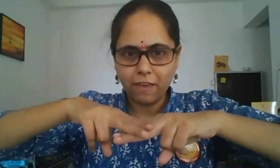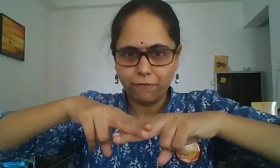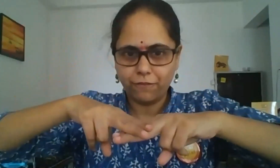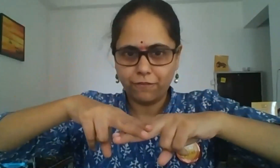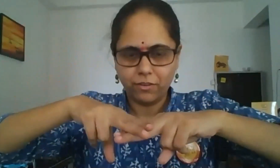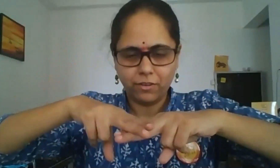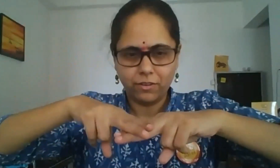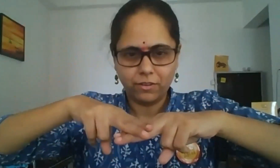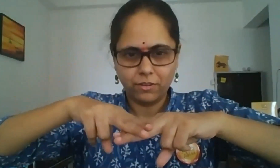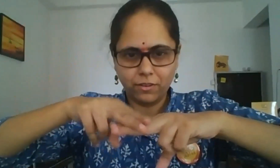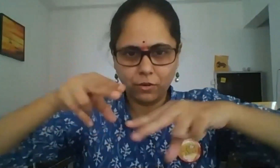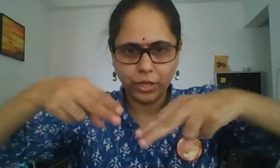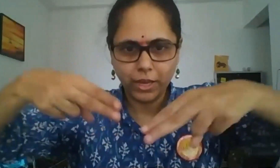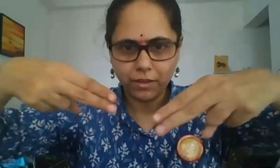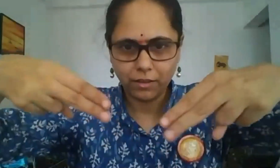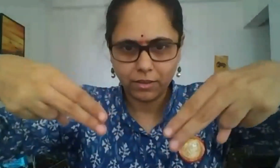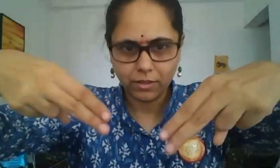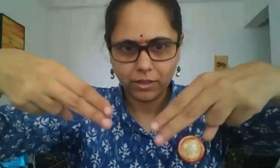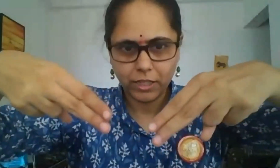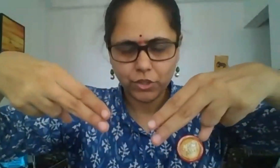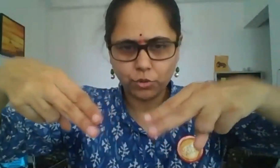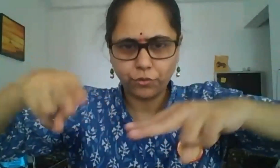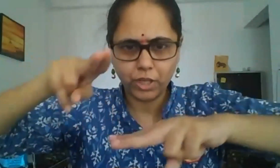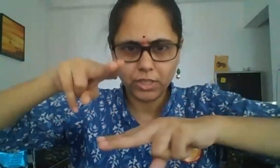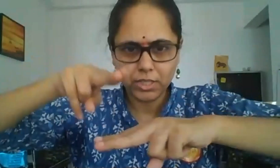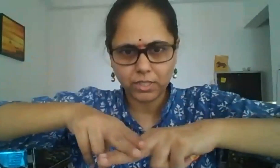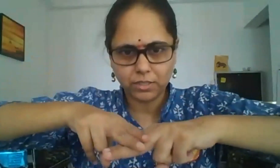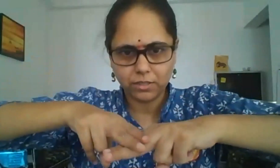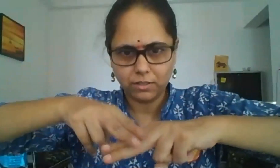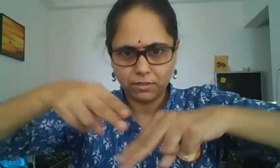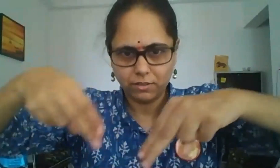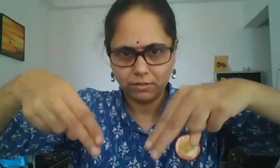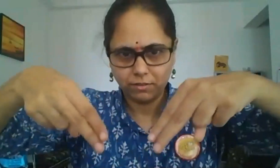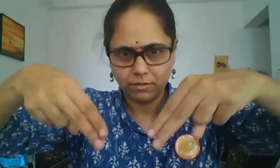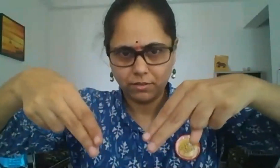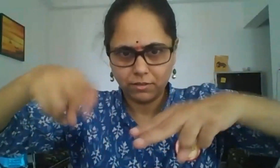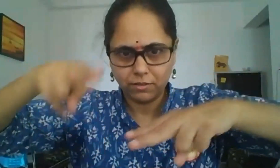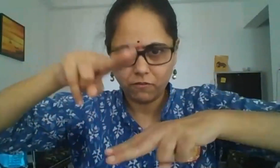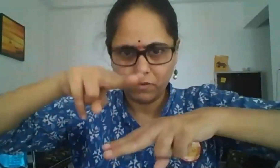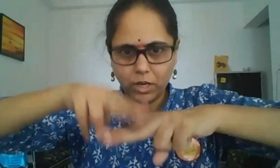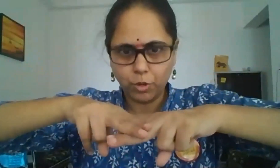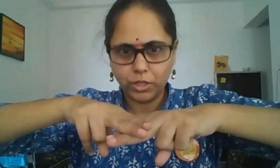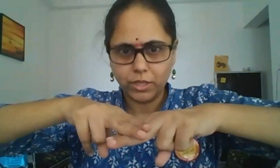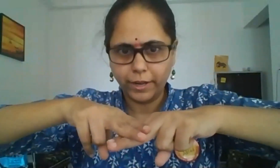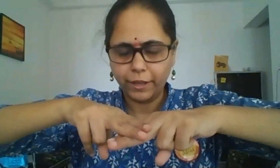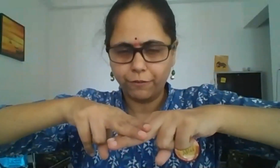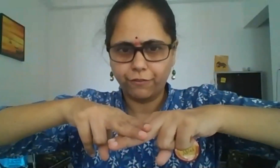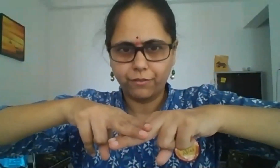F. Okay, these two fingers, one above other. F.